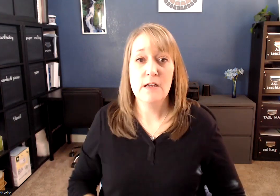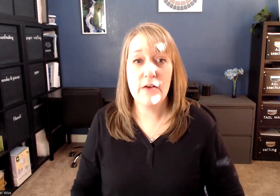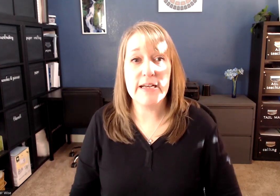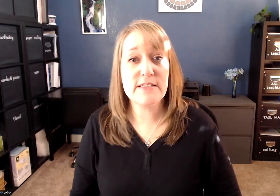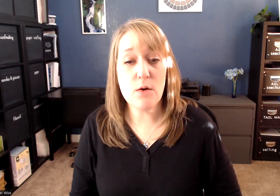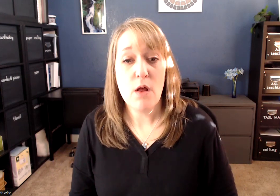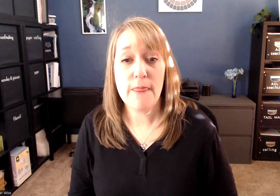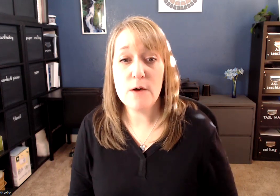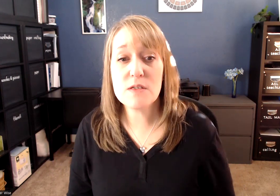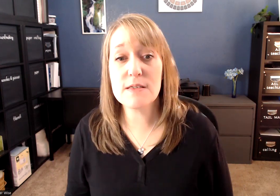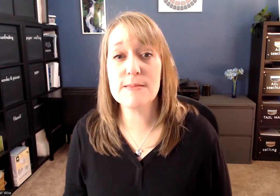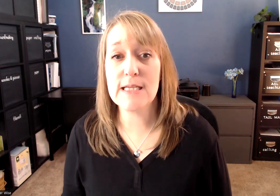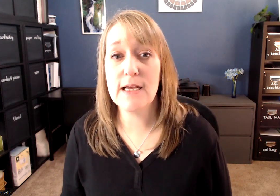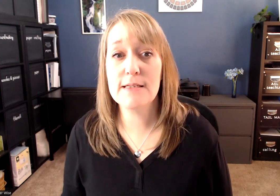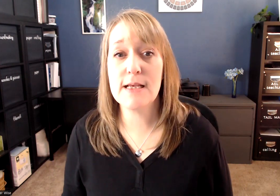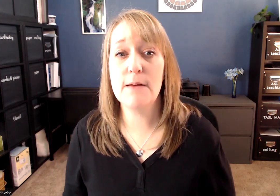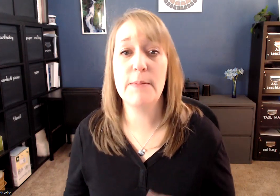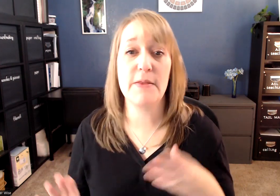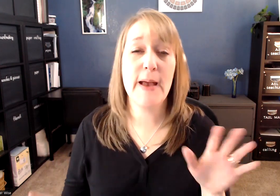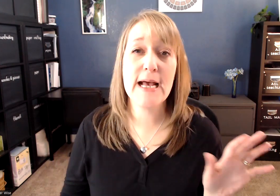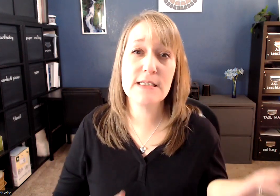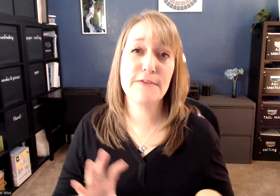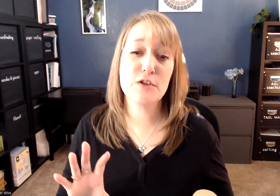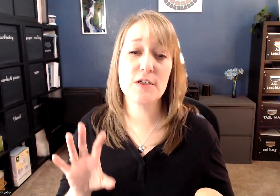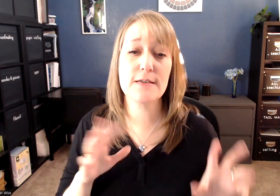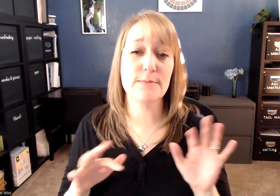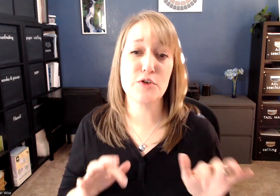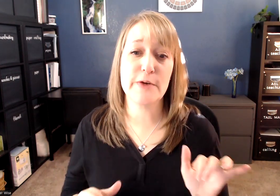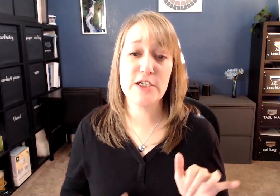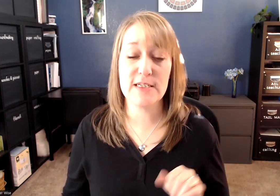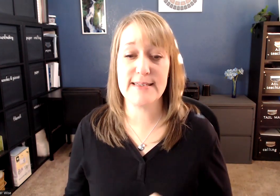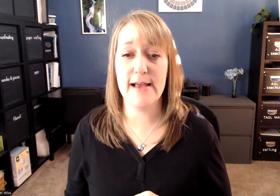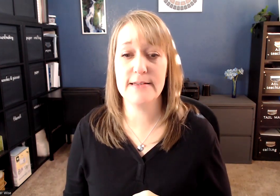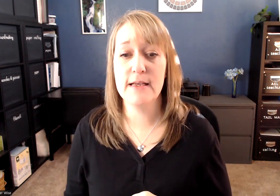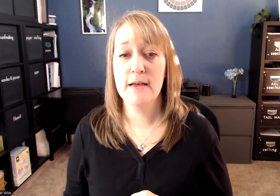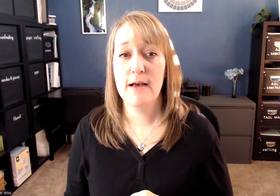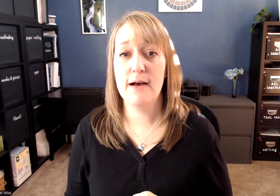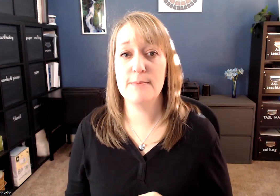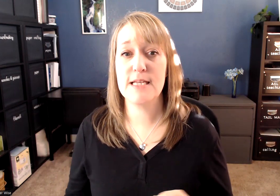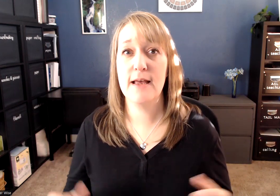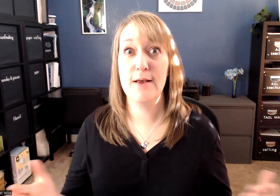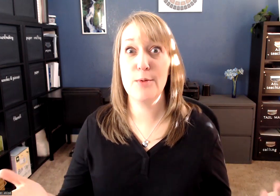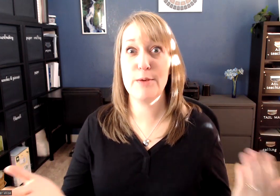All right, so those are some signs about the past, future, some duration signs to